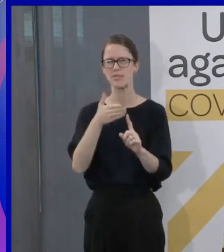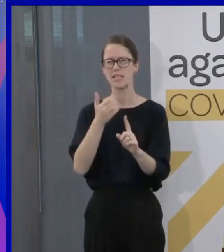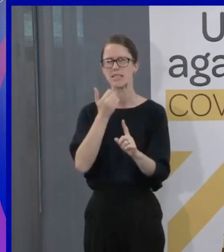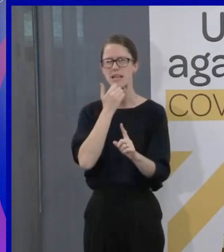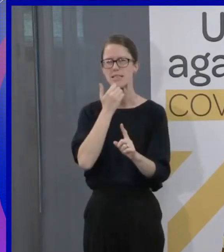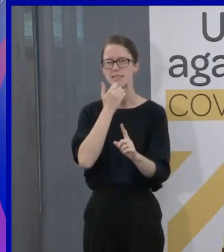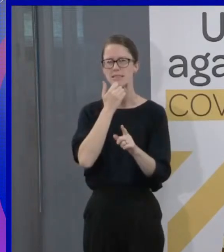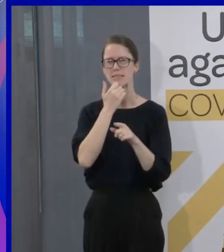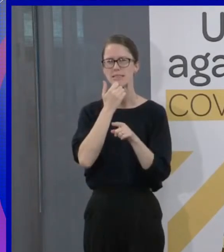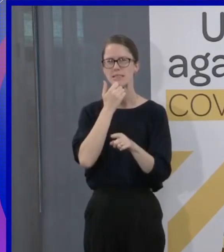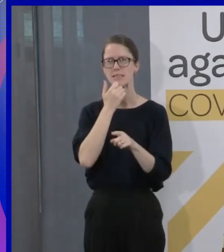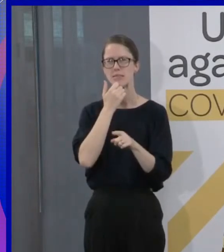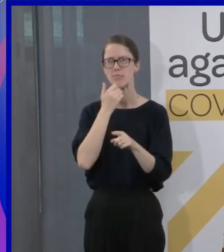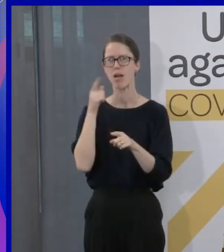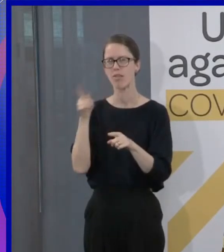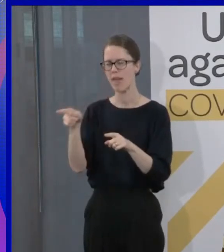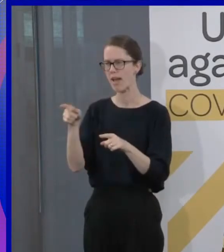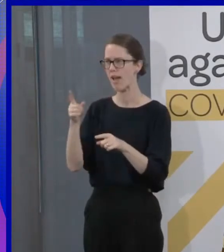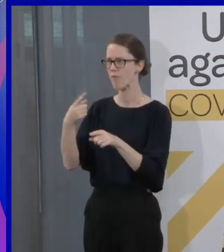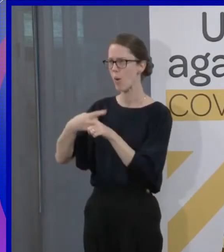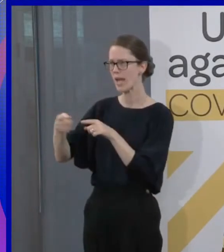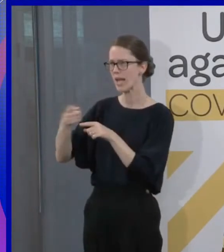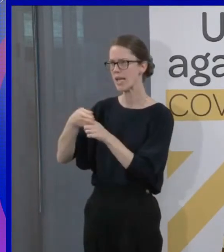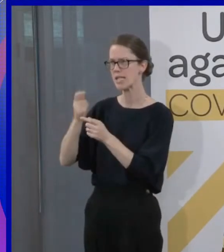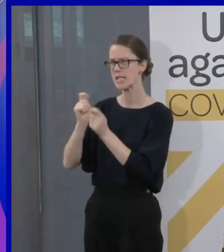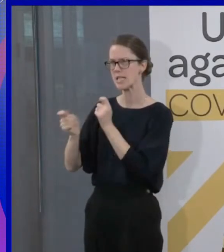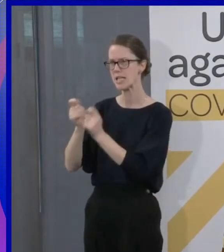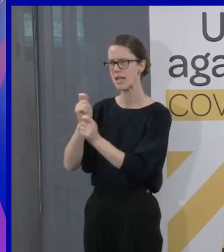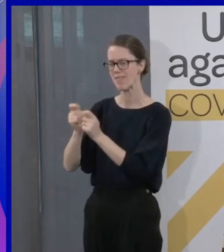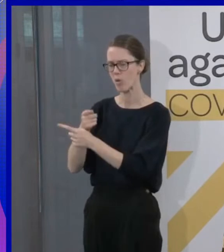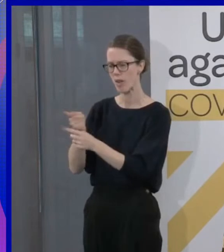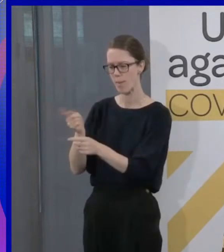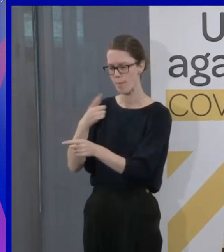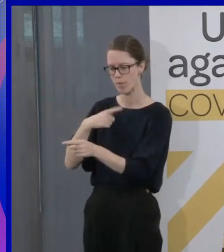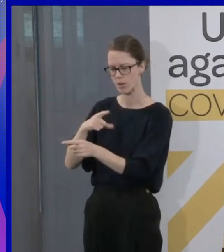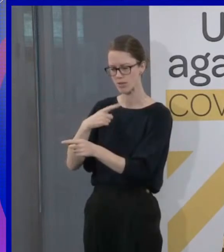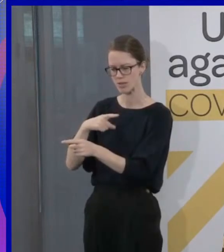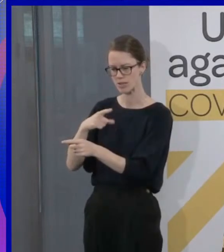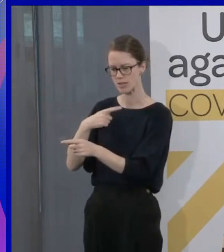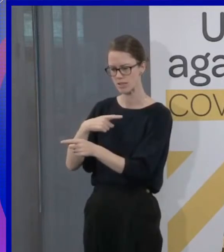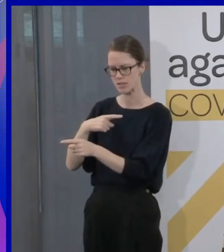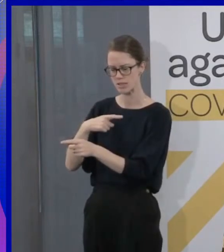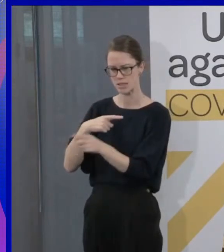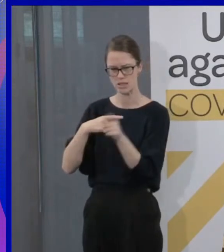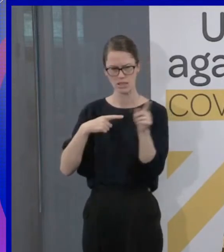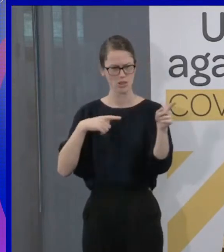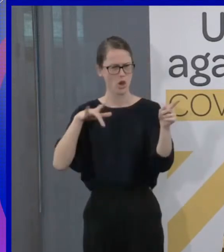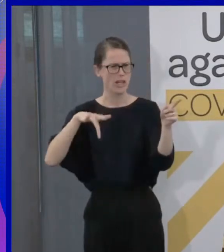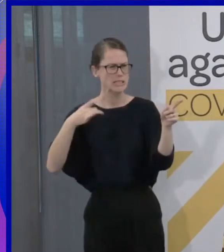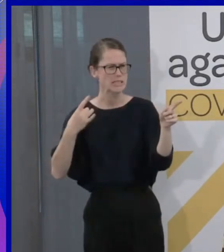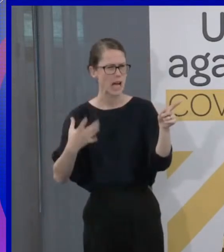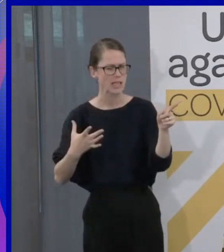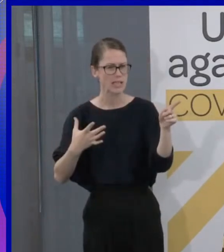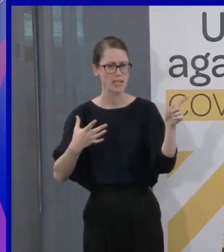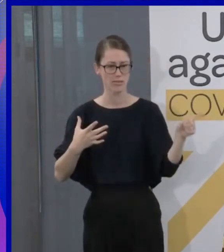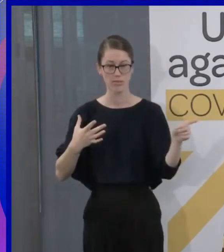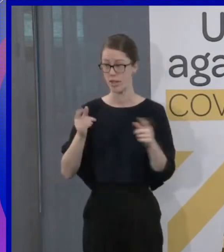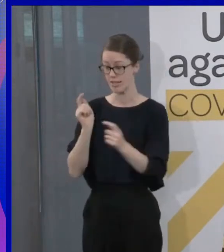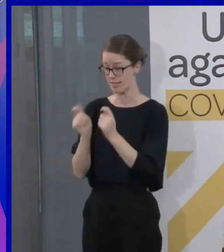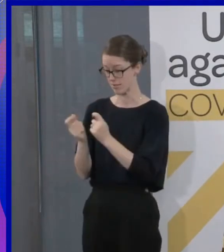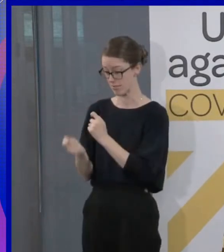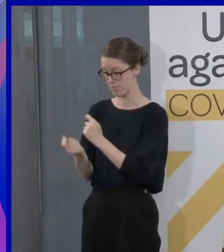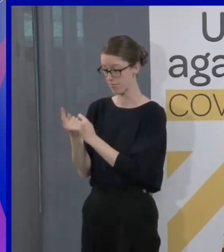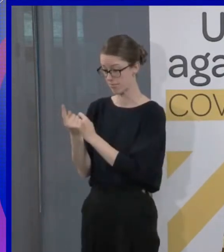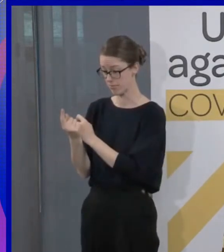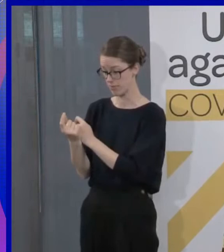were moving to weekly for our quarantine workers because they were more likely to be, So it had begun weekly? the testing had begun and